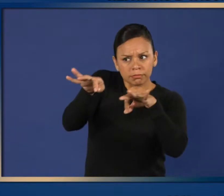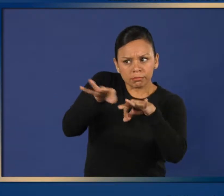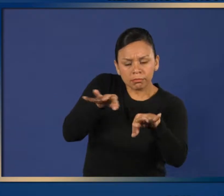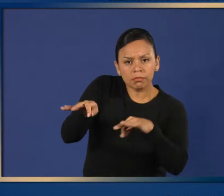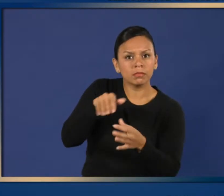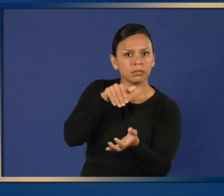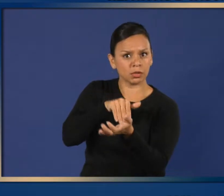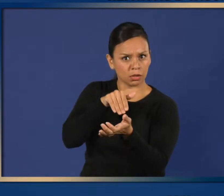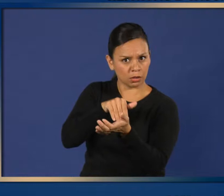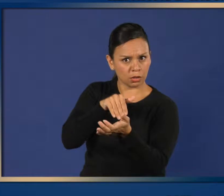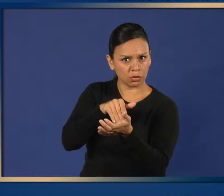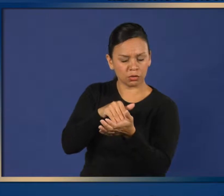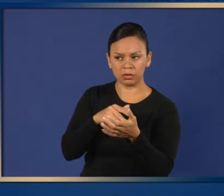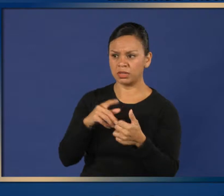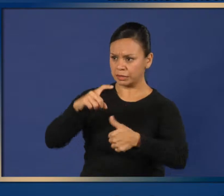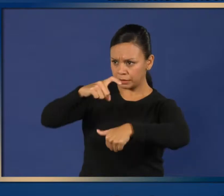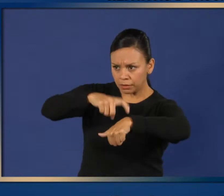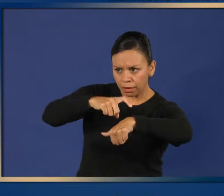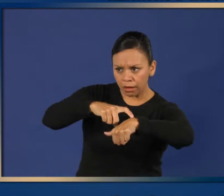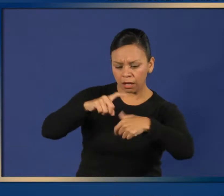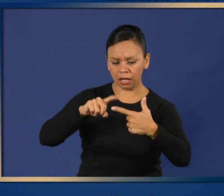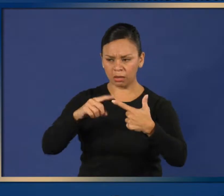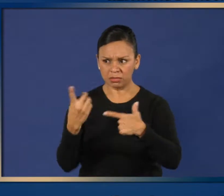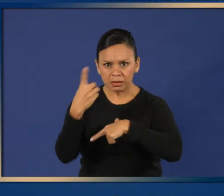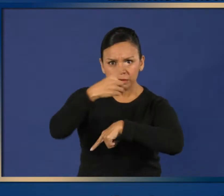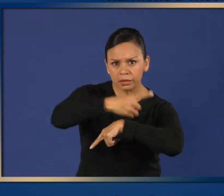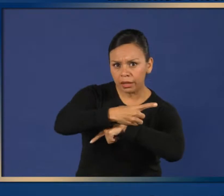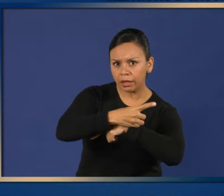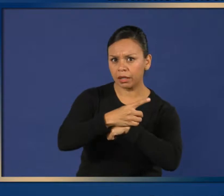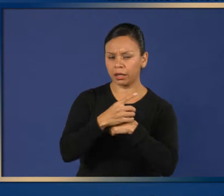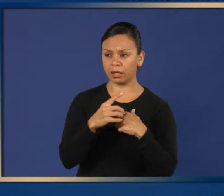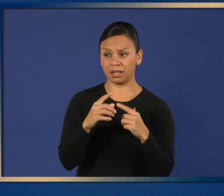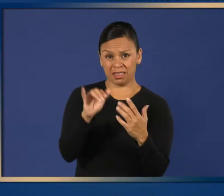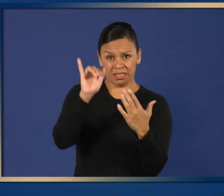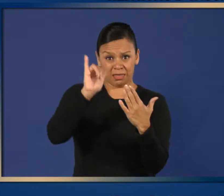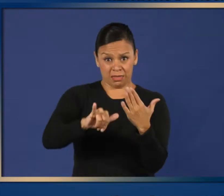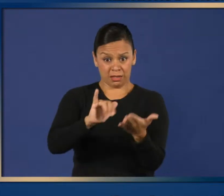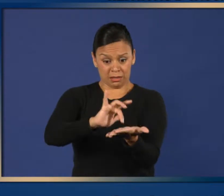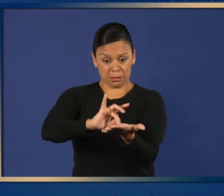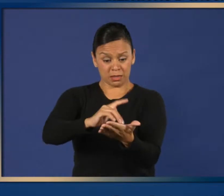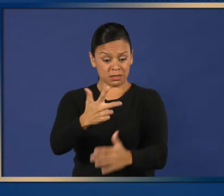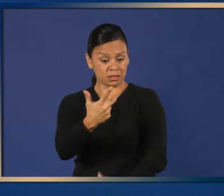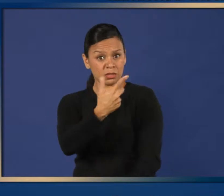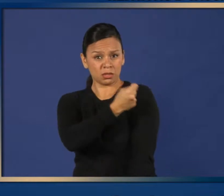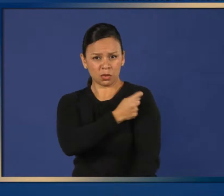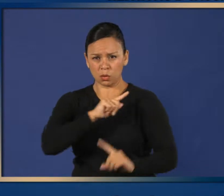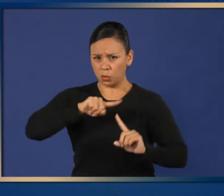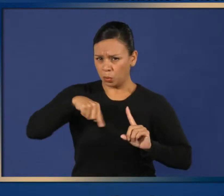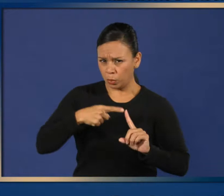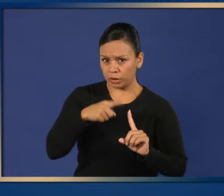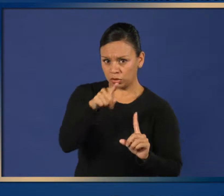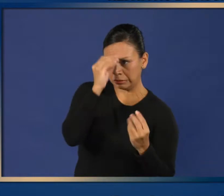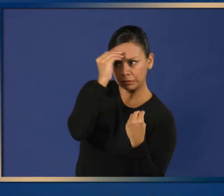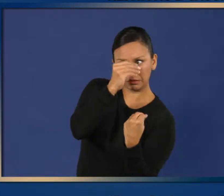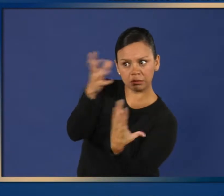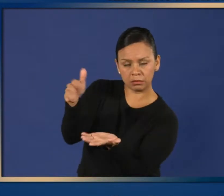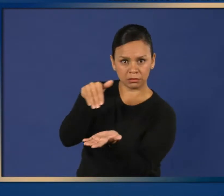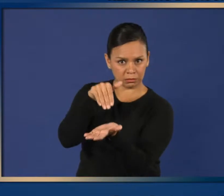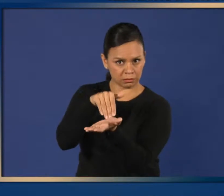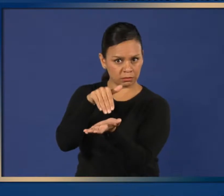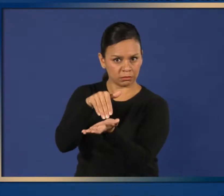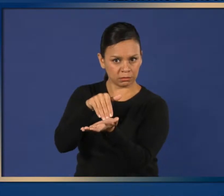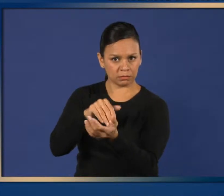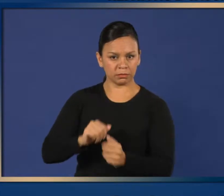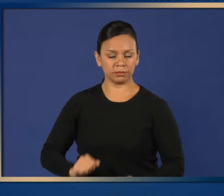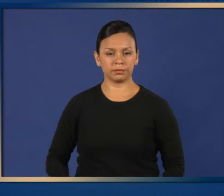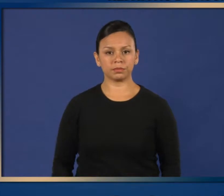Tell your doctor what happened, the date and time it happened, and when the vaccination was given.